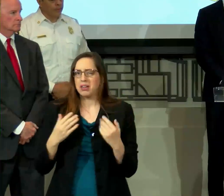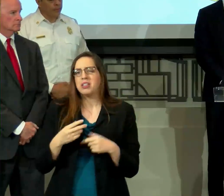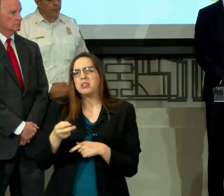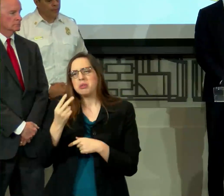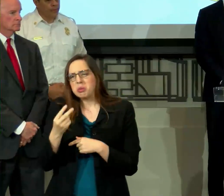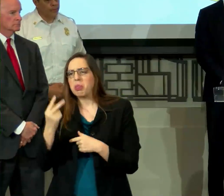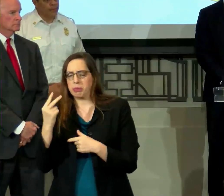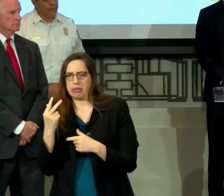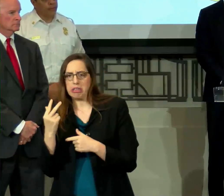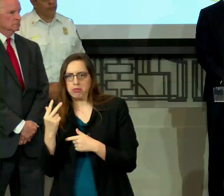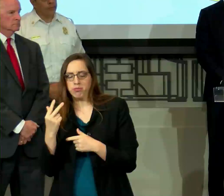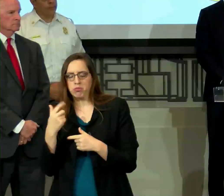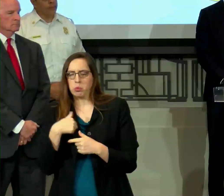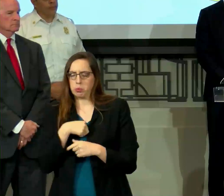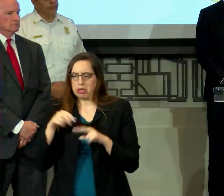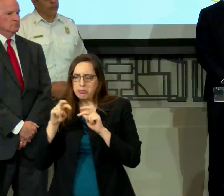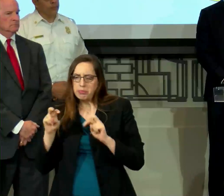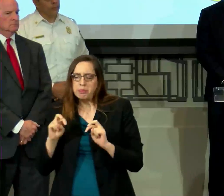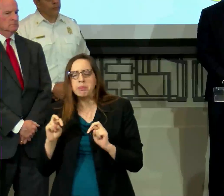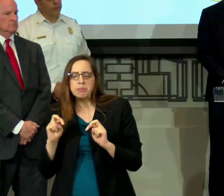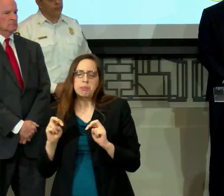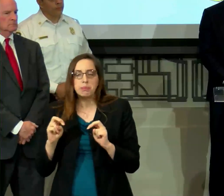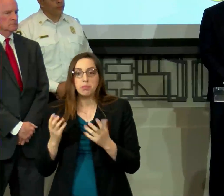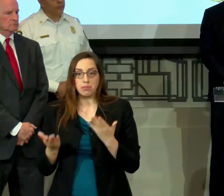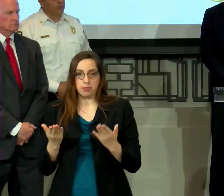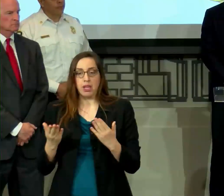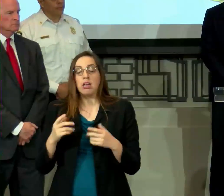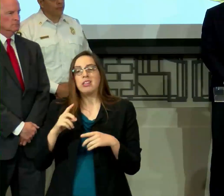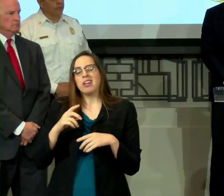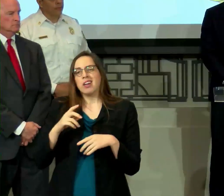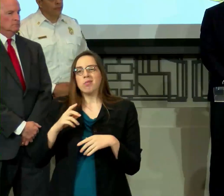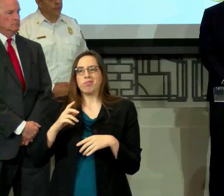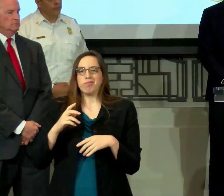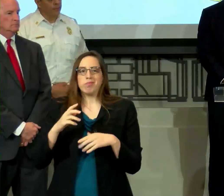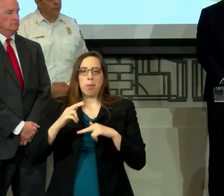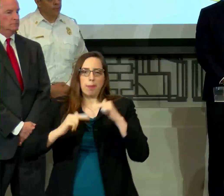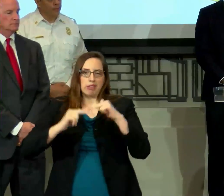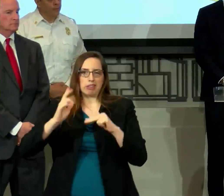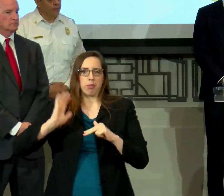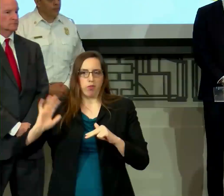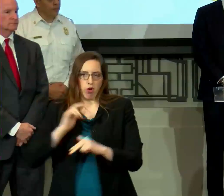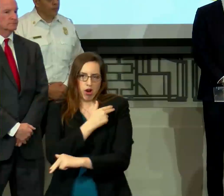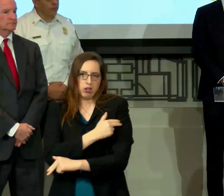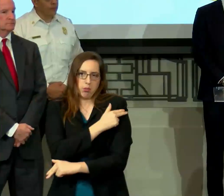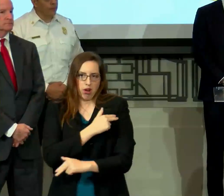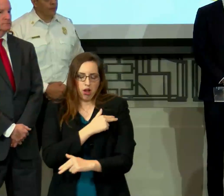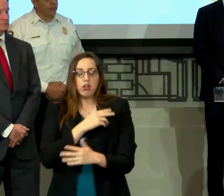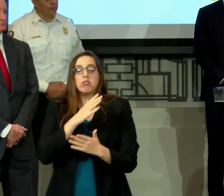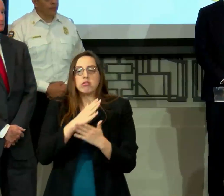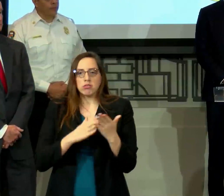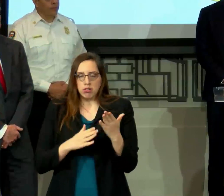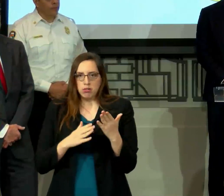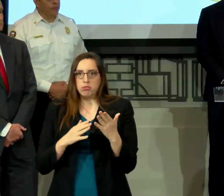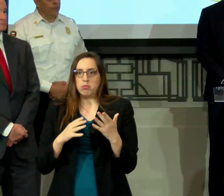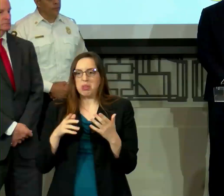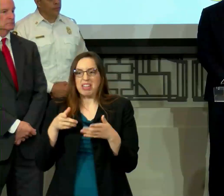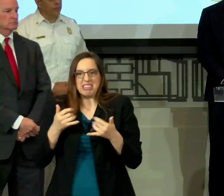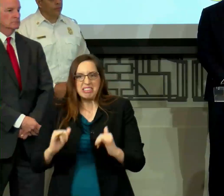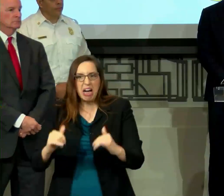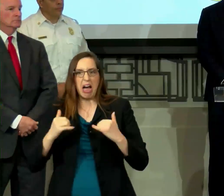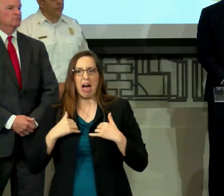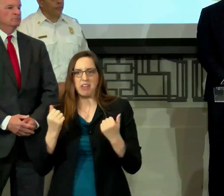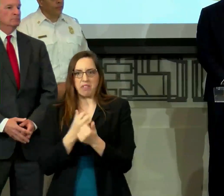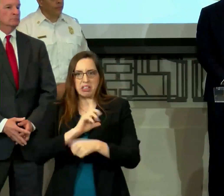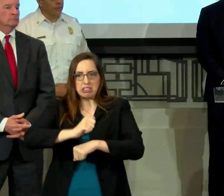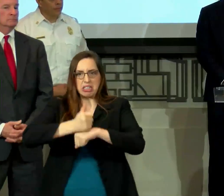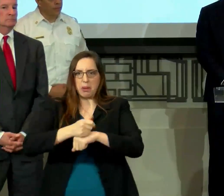of those that we're looking at, former facilities that were hospitals that still have all of pretty much the connections